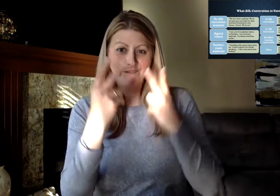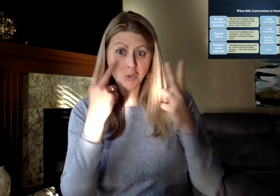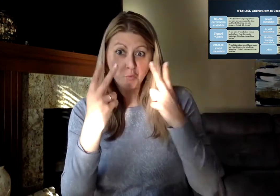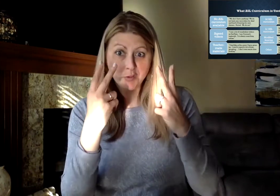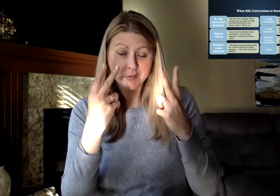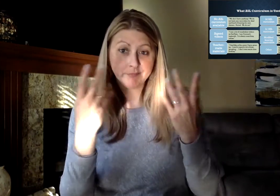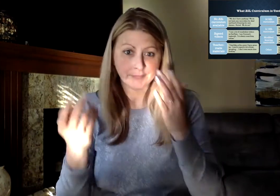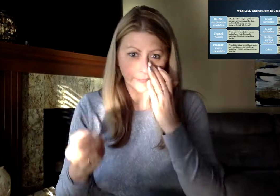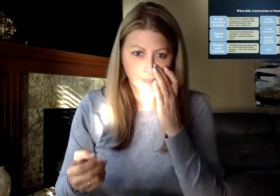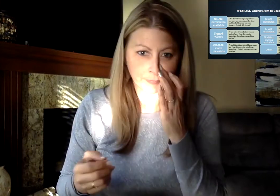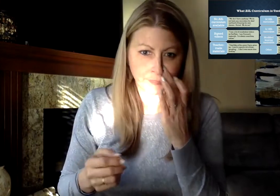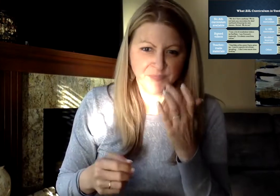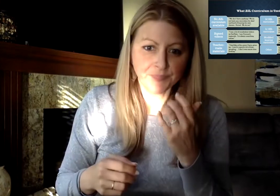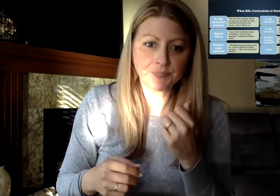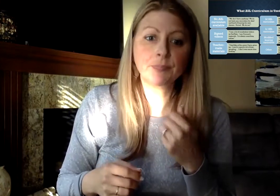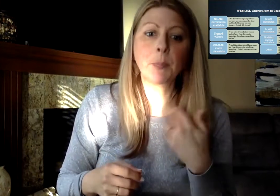have the students visually watch.